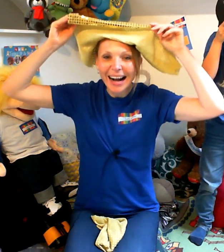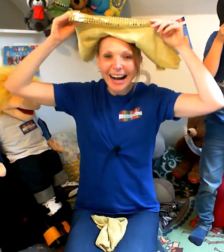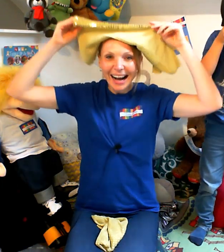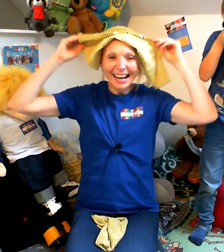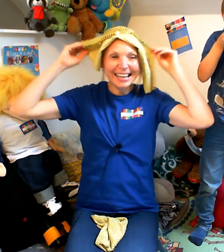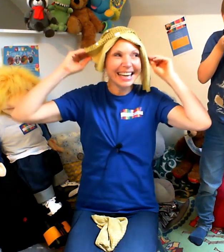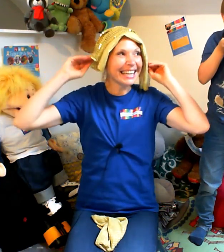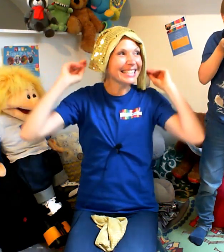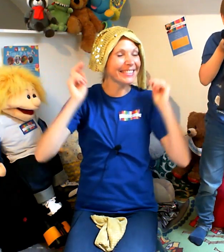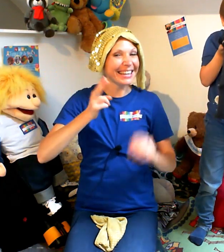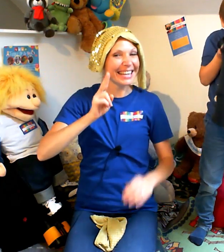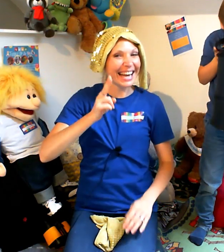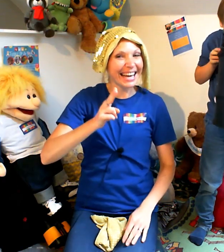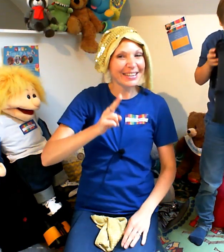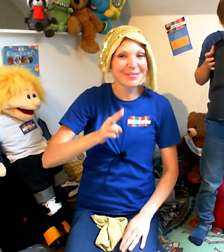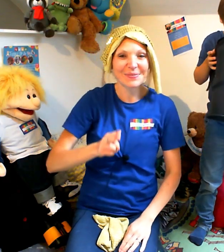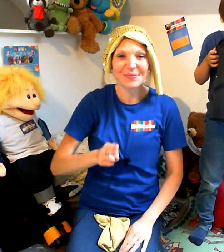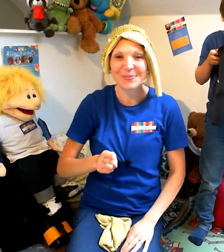peekaboo! Okay, let's do it again.